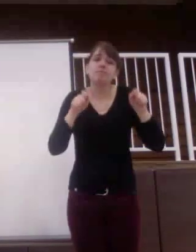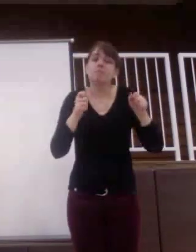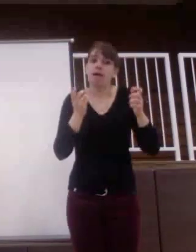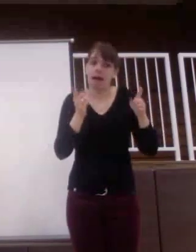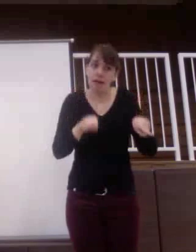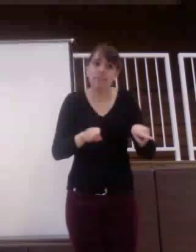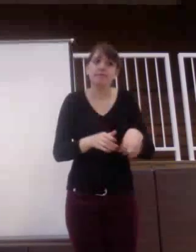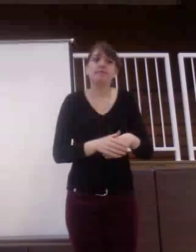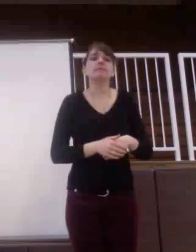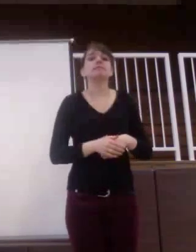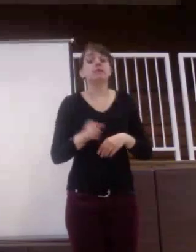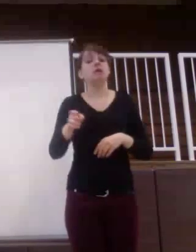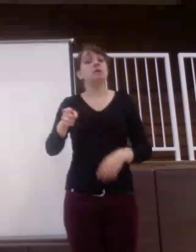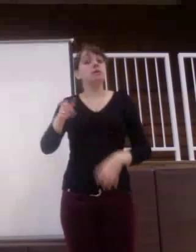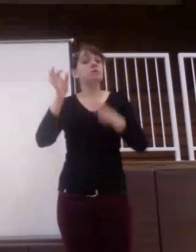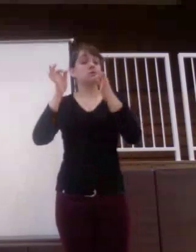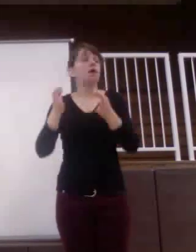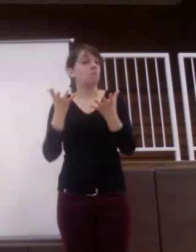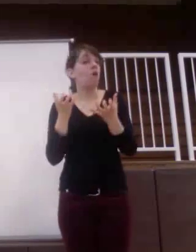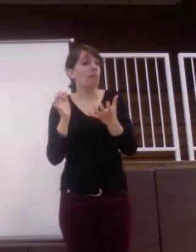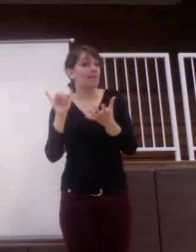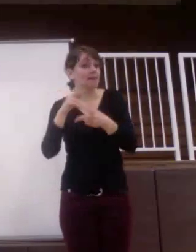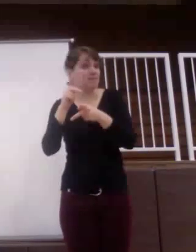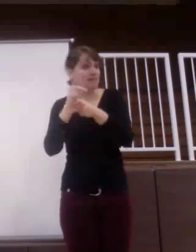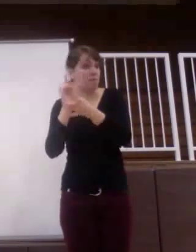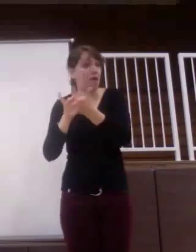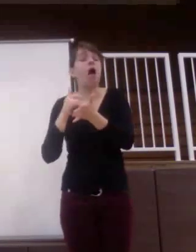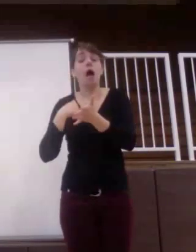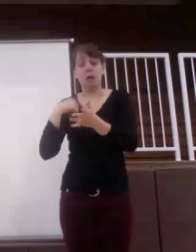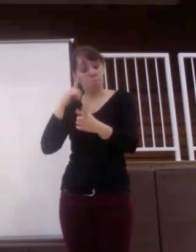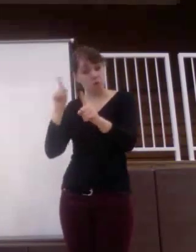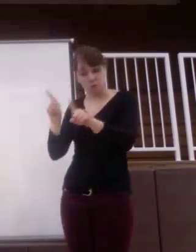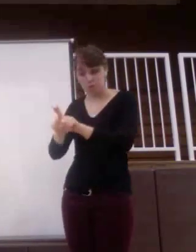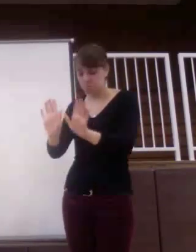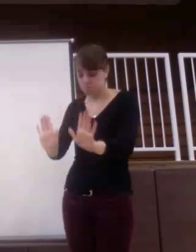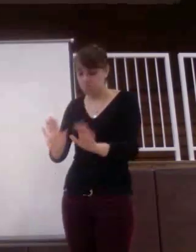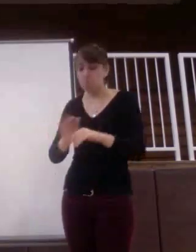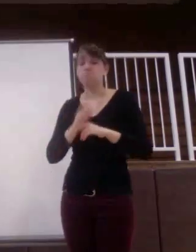He chose that option, which I fully concurred with.